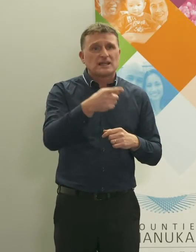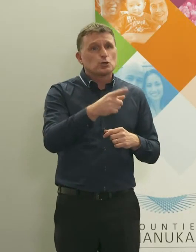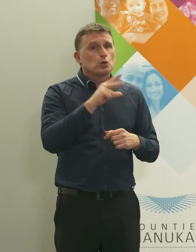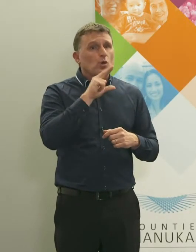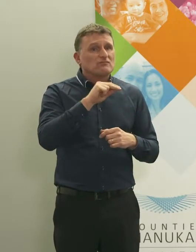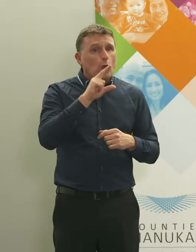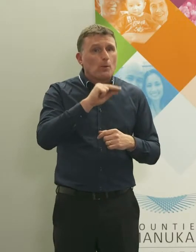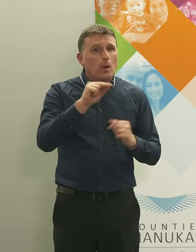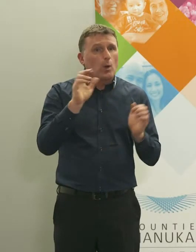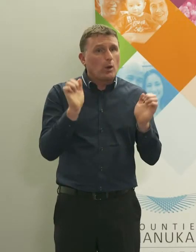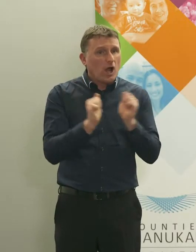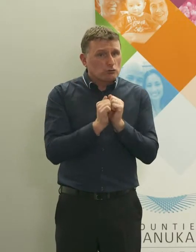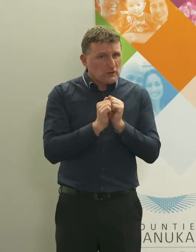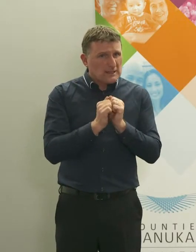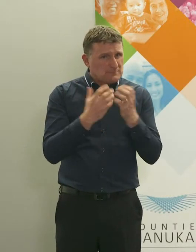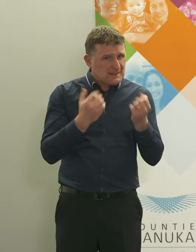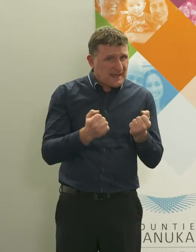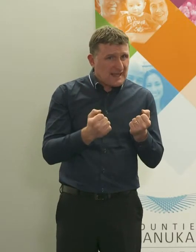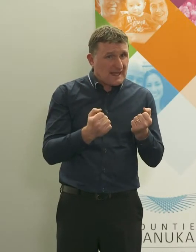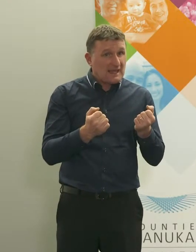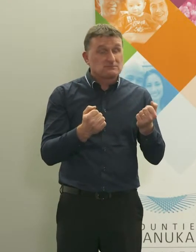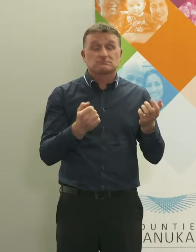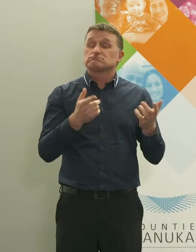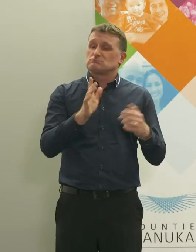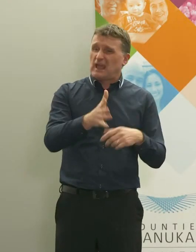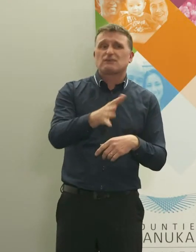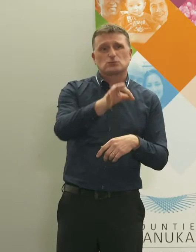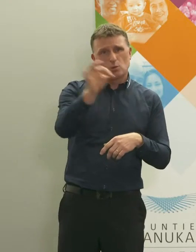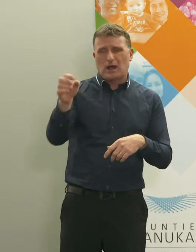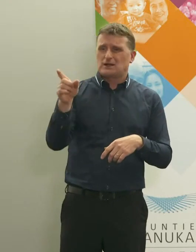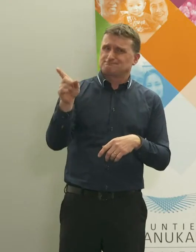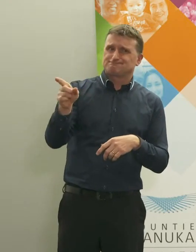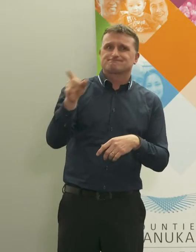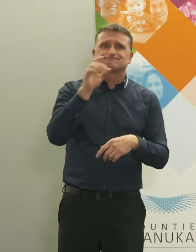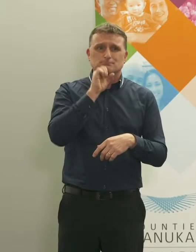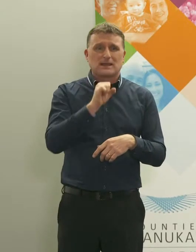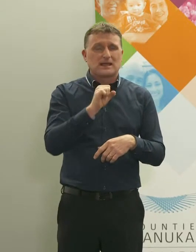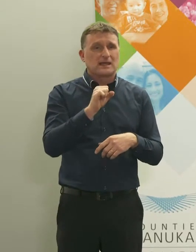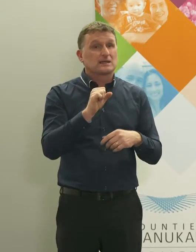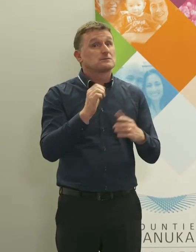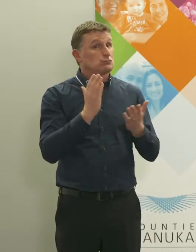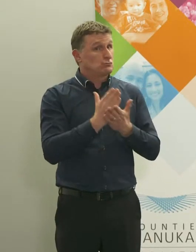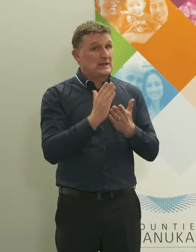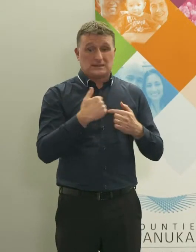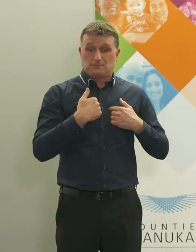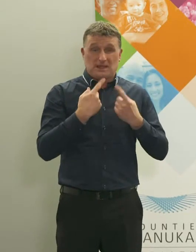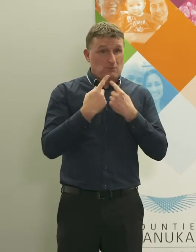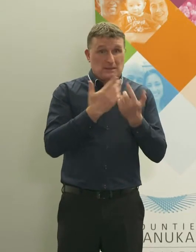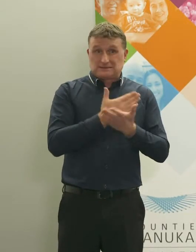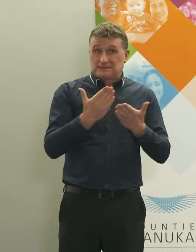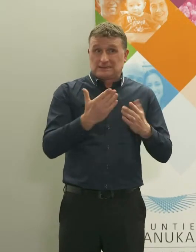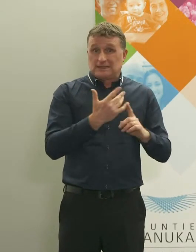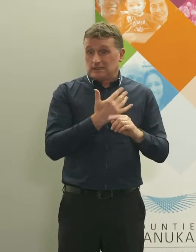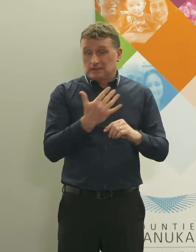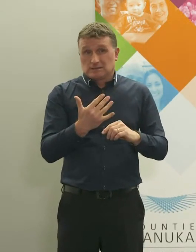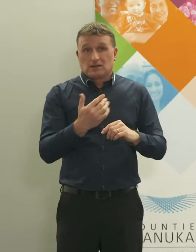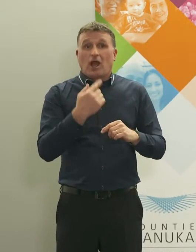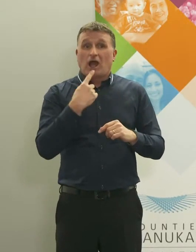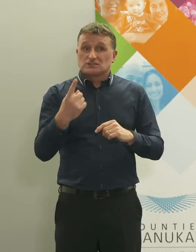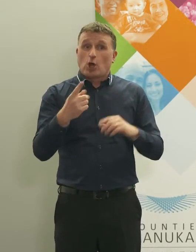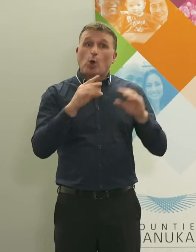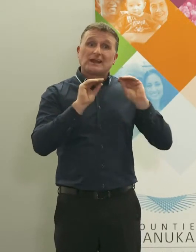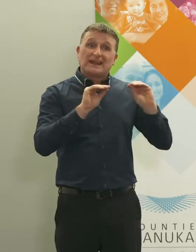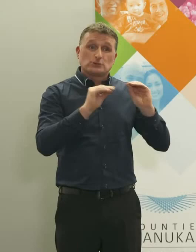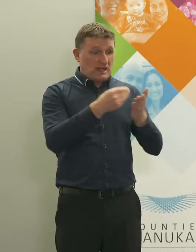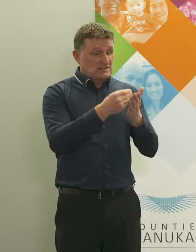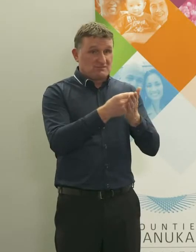ask him. I've always been very clear with him and with anyone else who asked that it was not a priority for education funding.